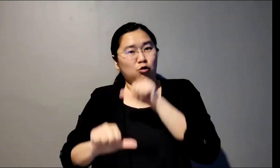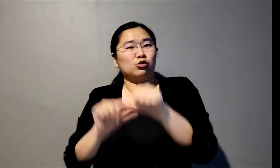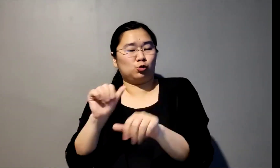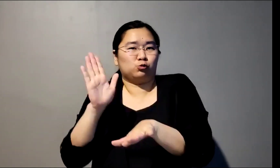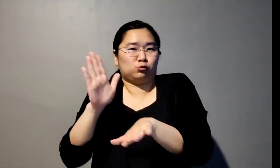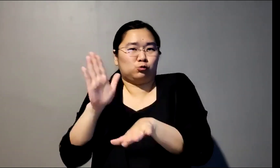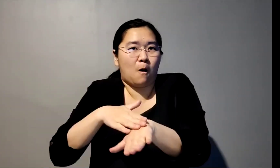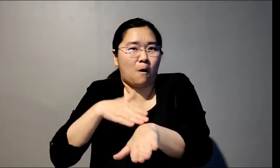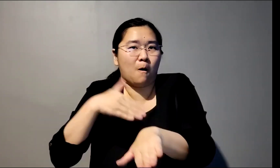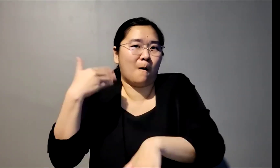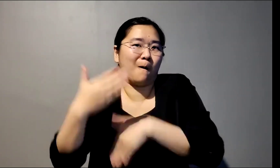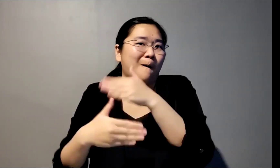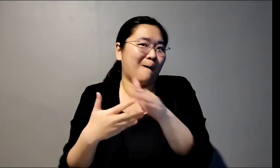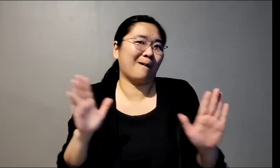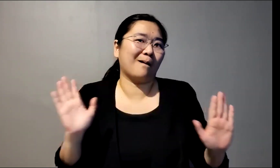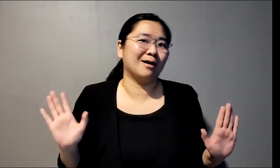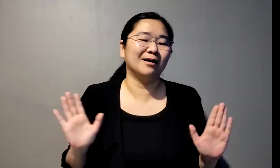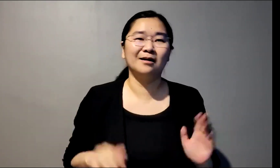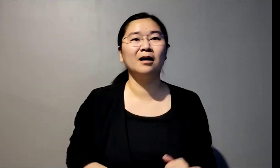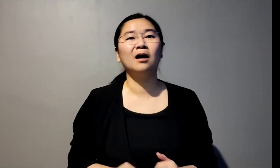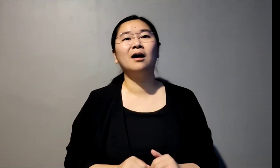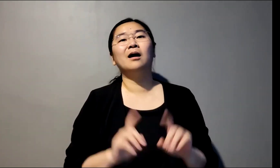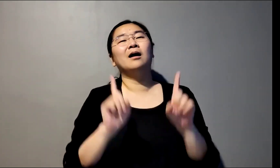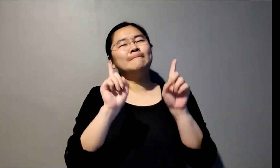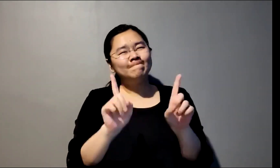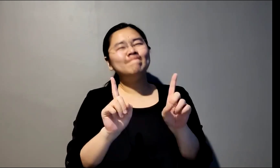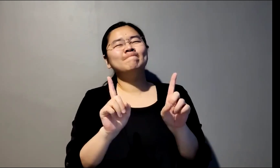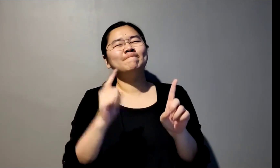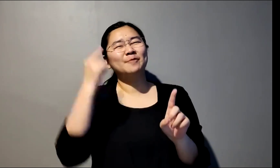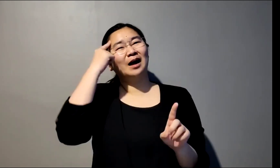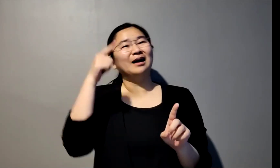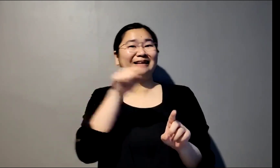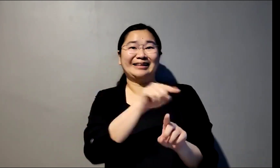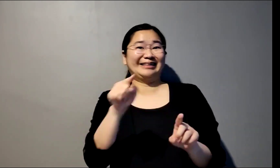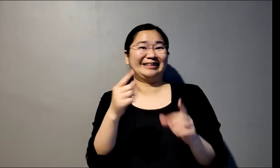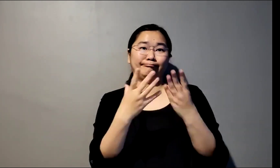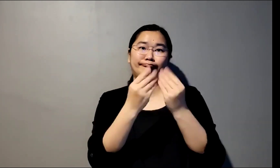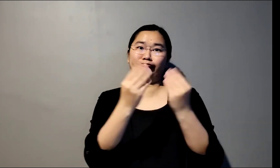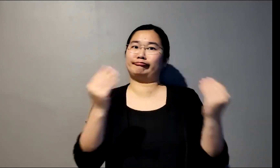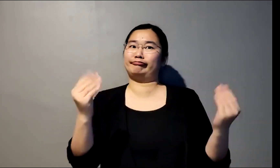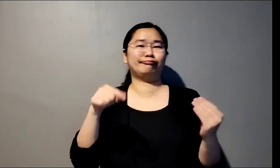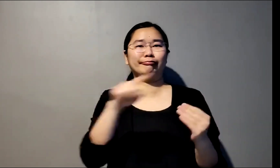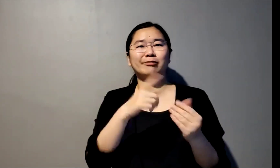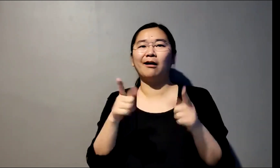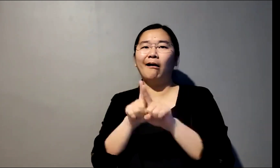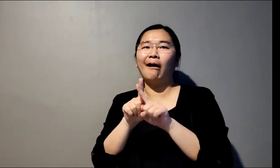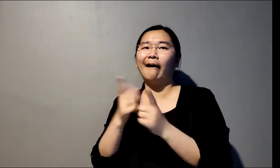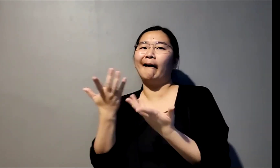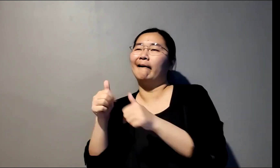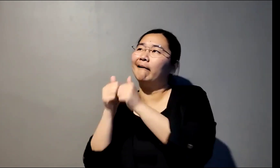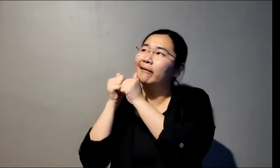alternative, what's so called here, alternative services, inclusive alternative services for the